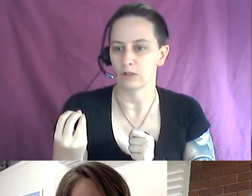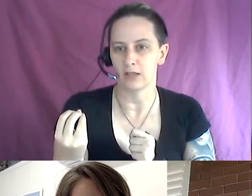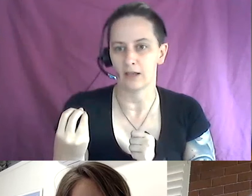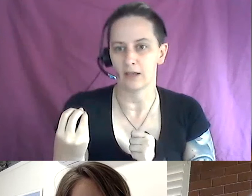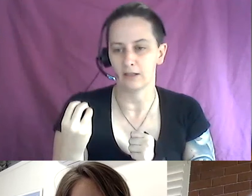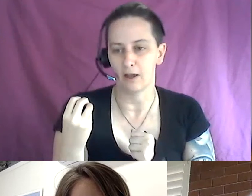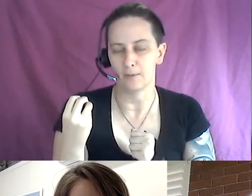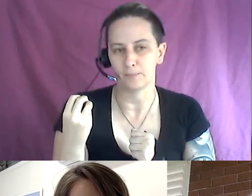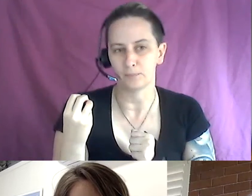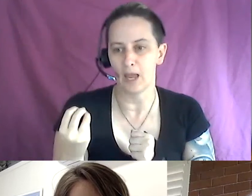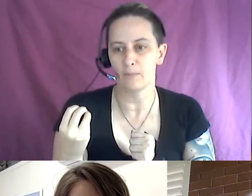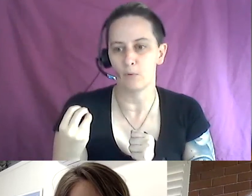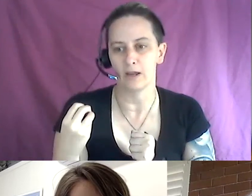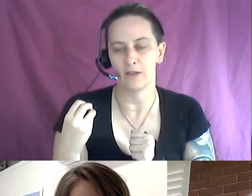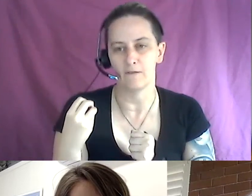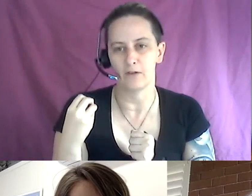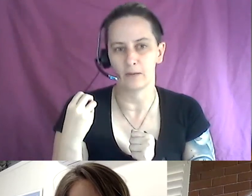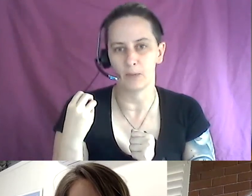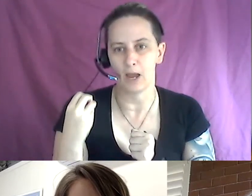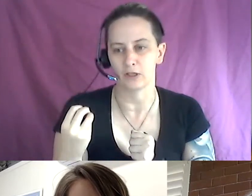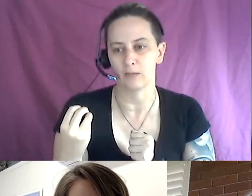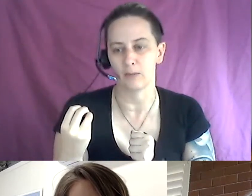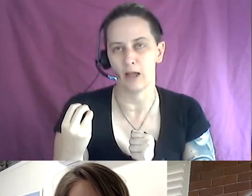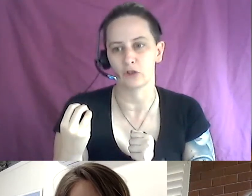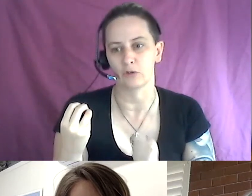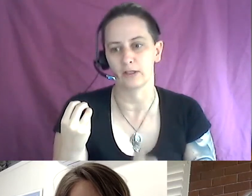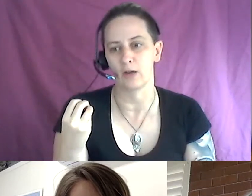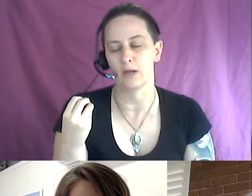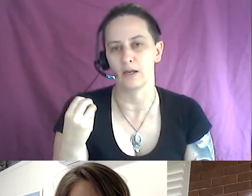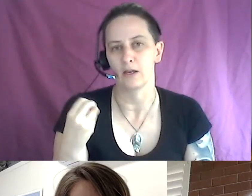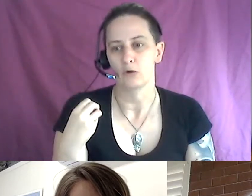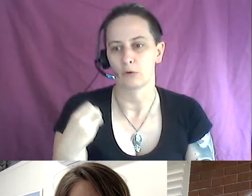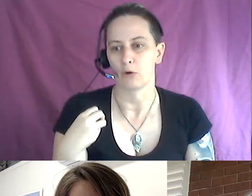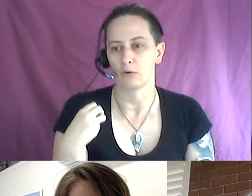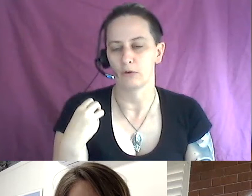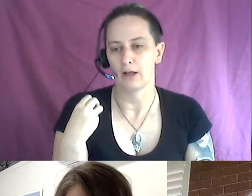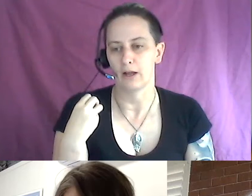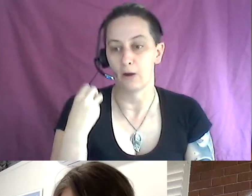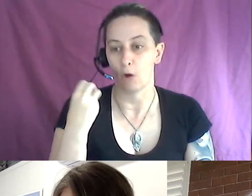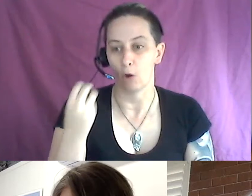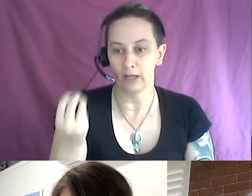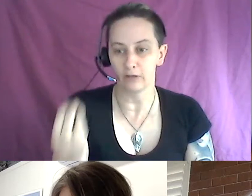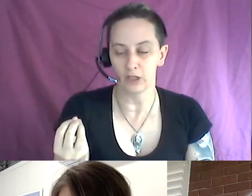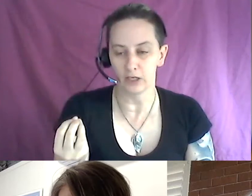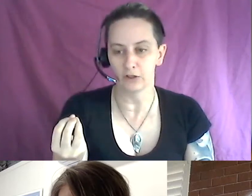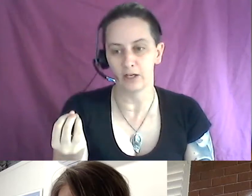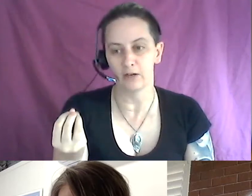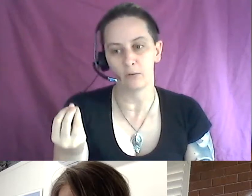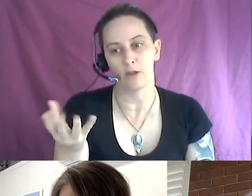to Auslan camp where they're very passionate about ensuring that we grow our own language here in Australia